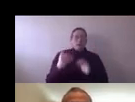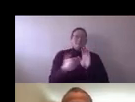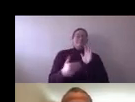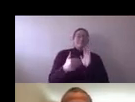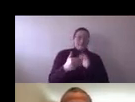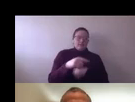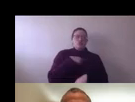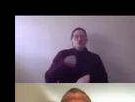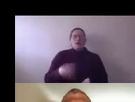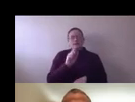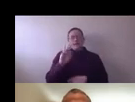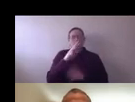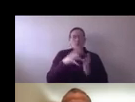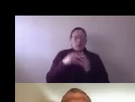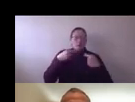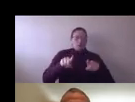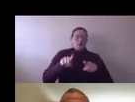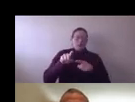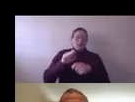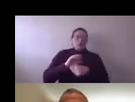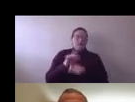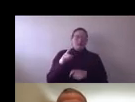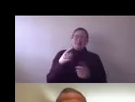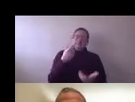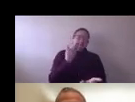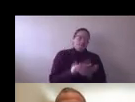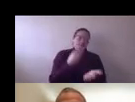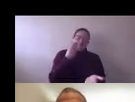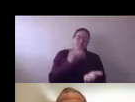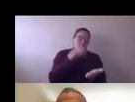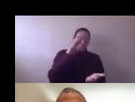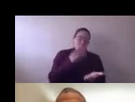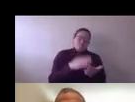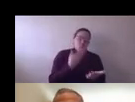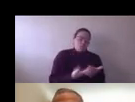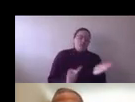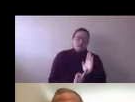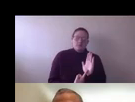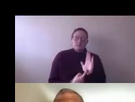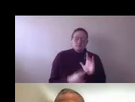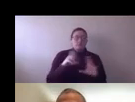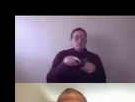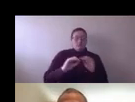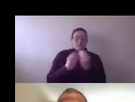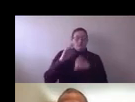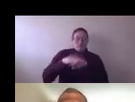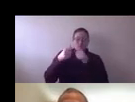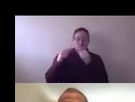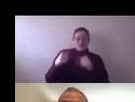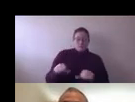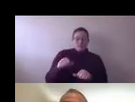well documented, including by this organization featured on this poster. It's called